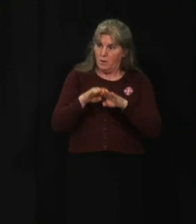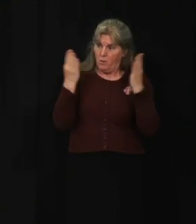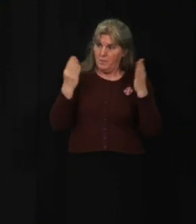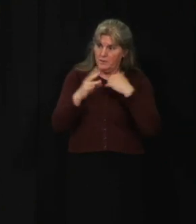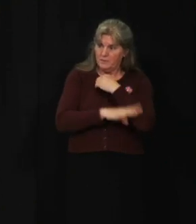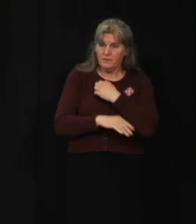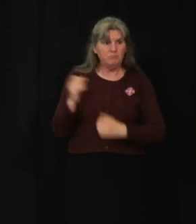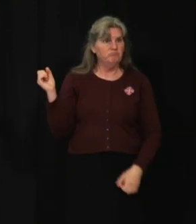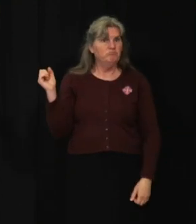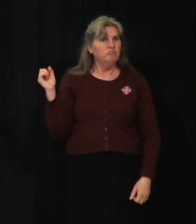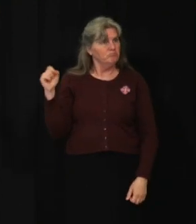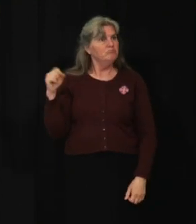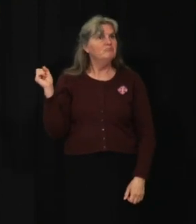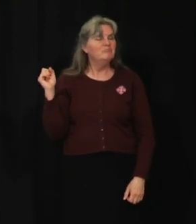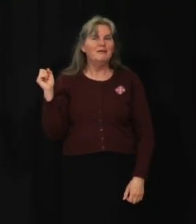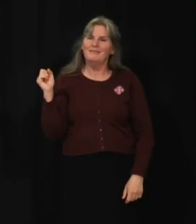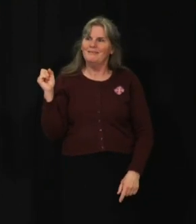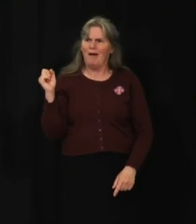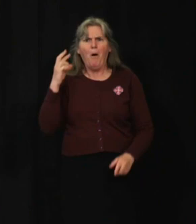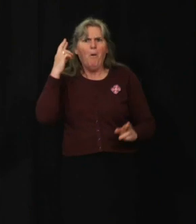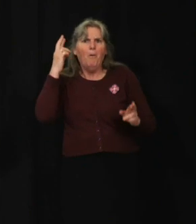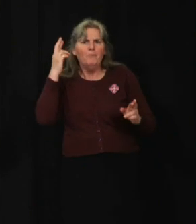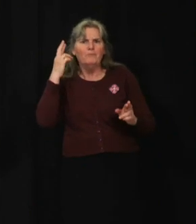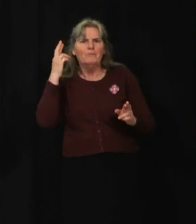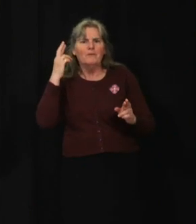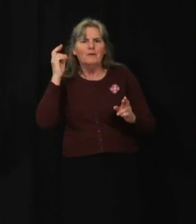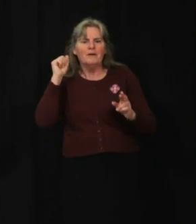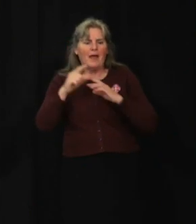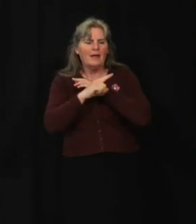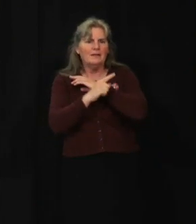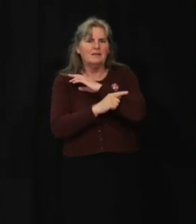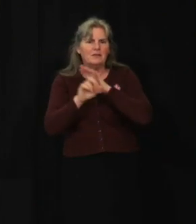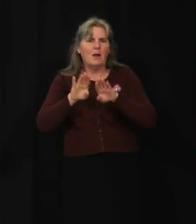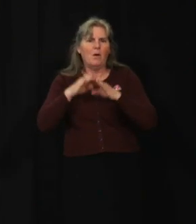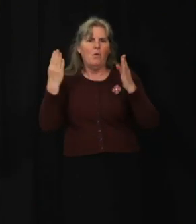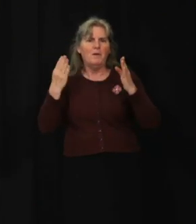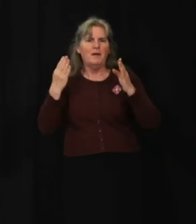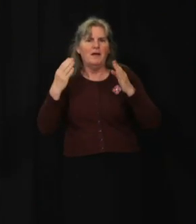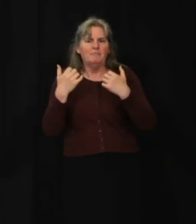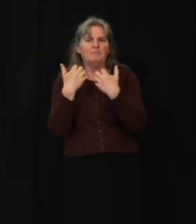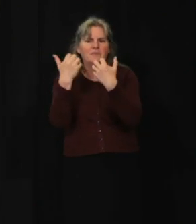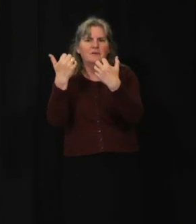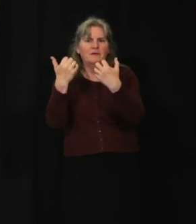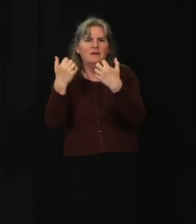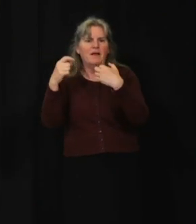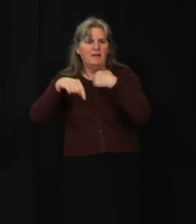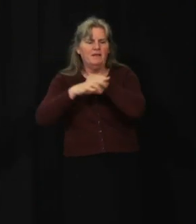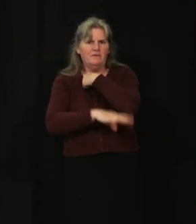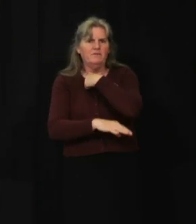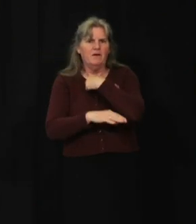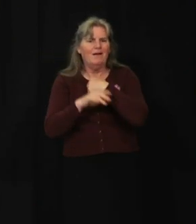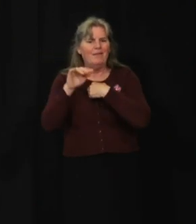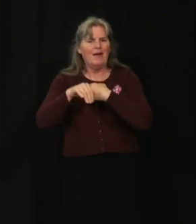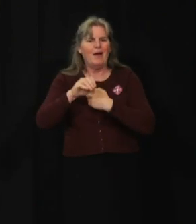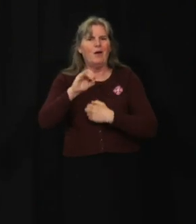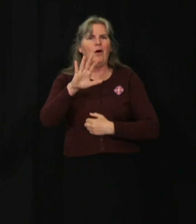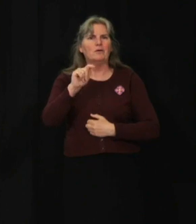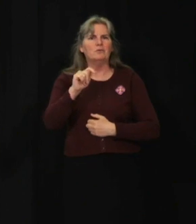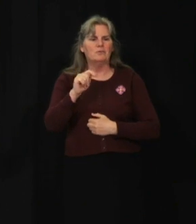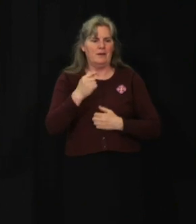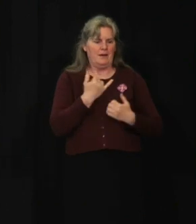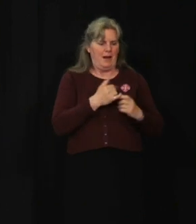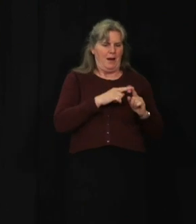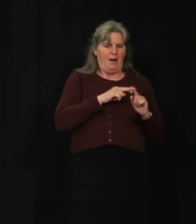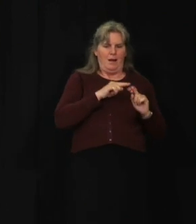Yep. Well, we hope. Again, that's October from now.